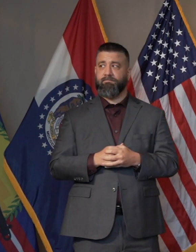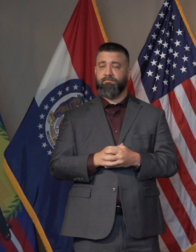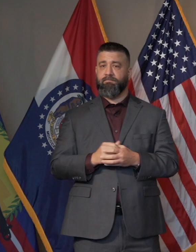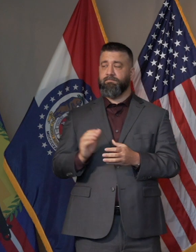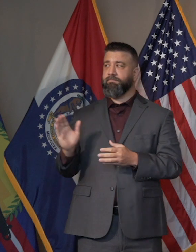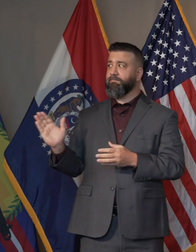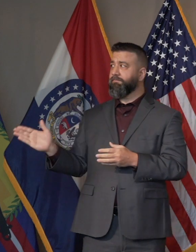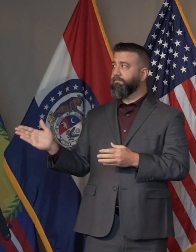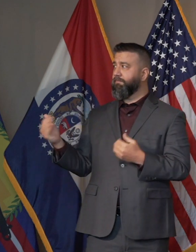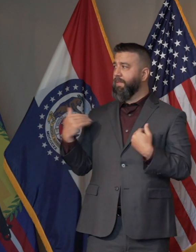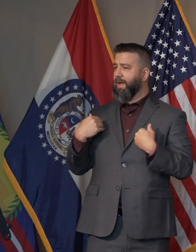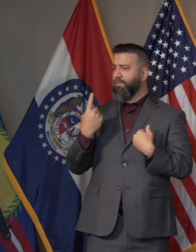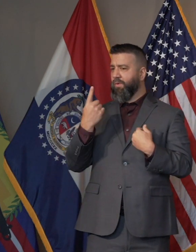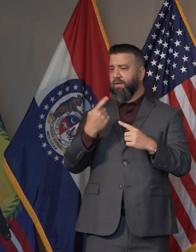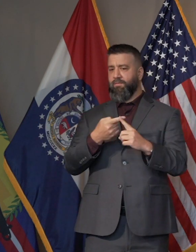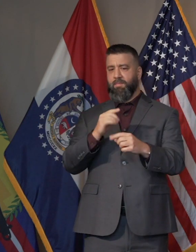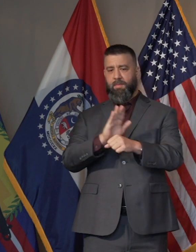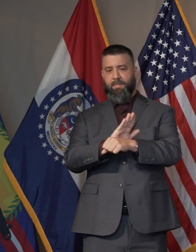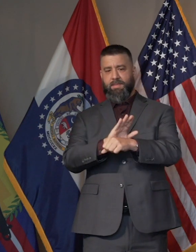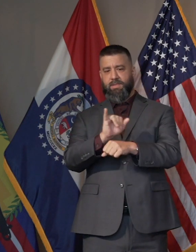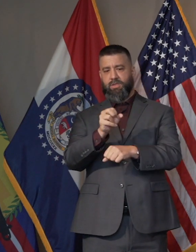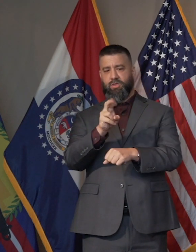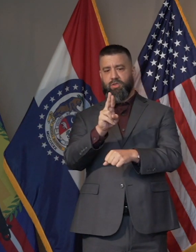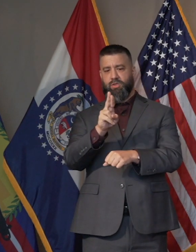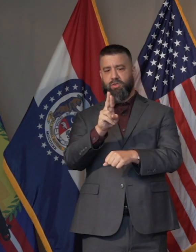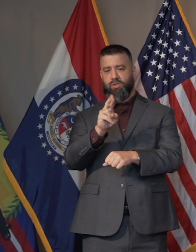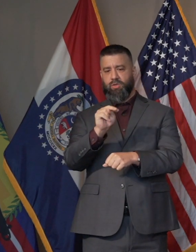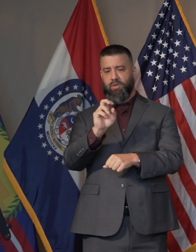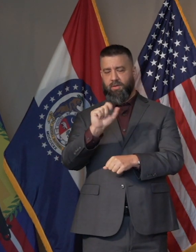Dr. Page, I have one from the Business Journal.